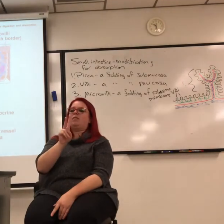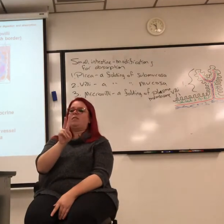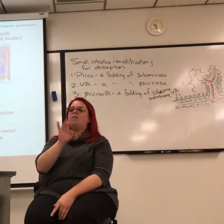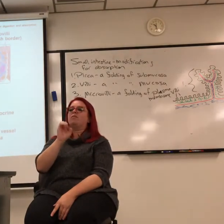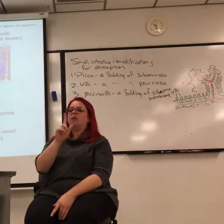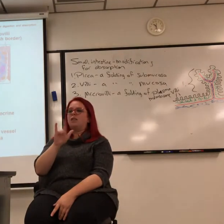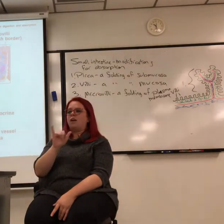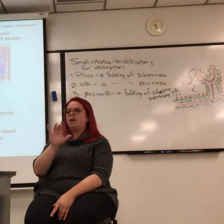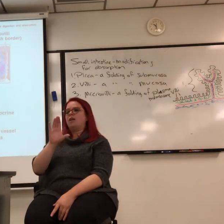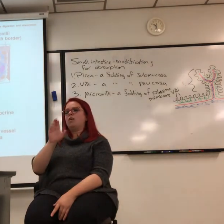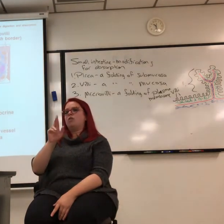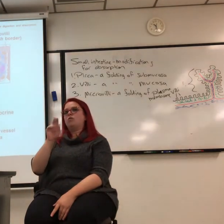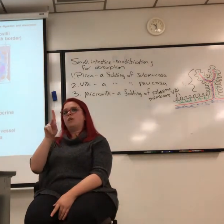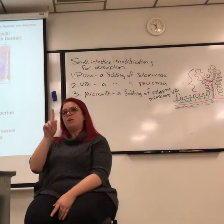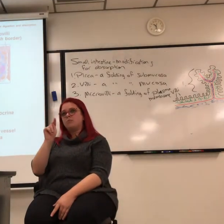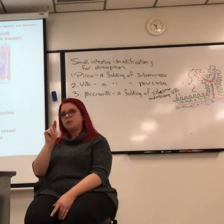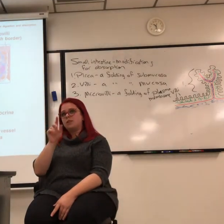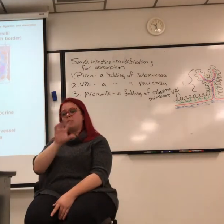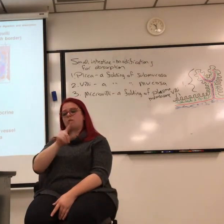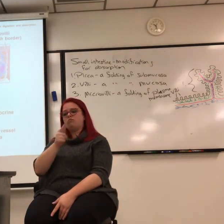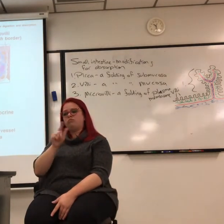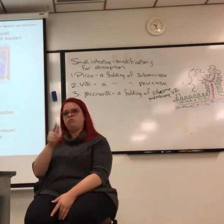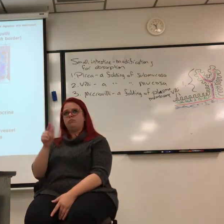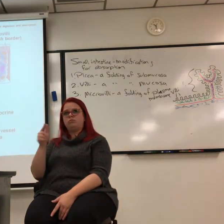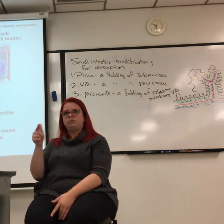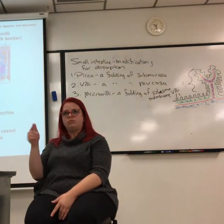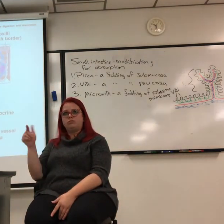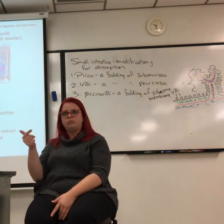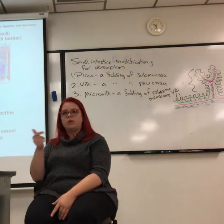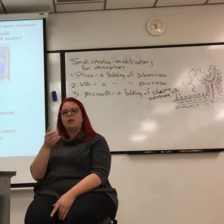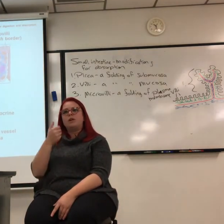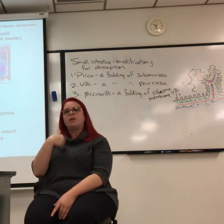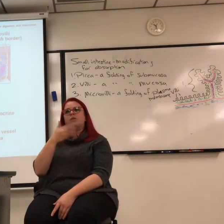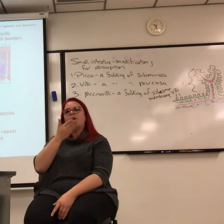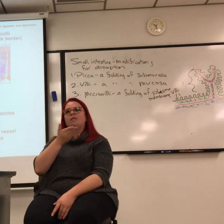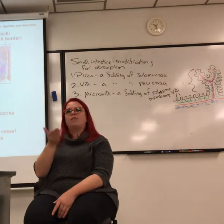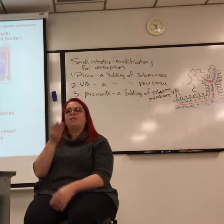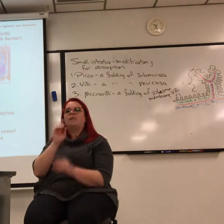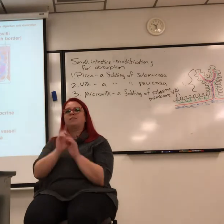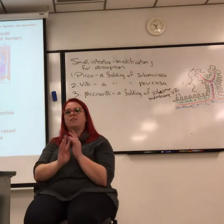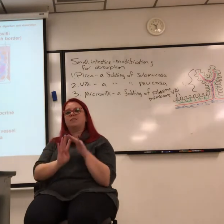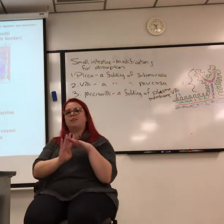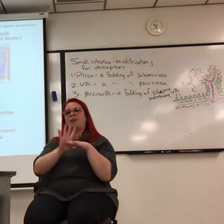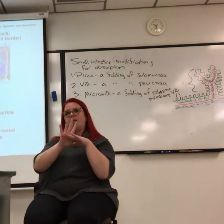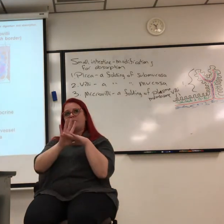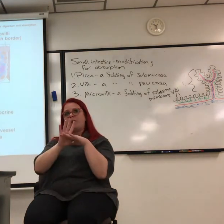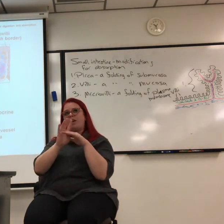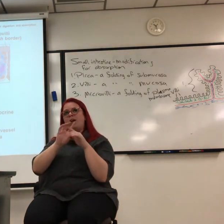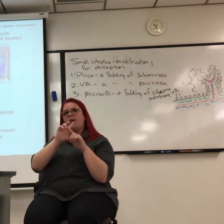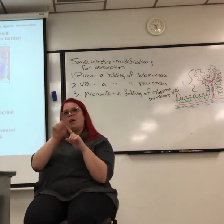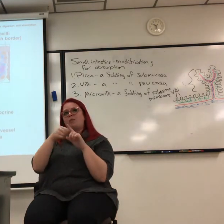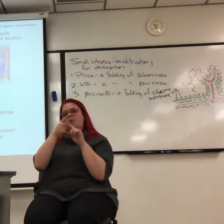there's a villi. You have things that stick up and then things that are pits called intestinal crypts.